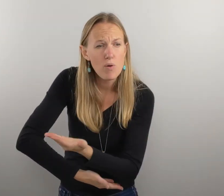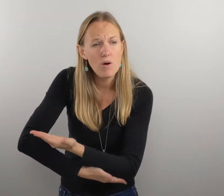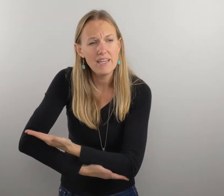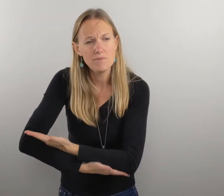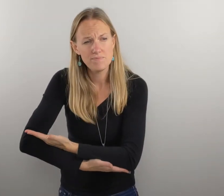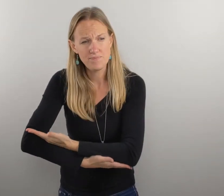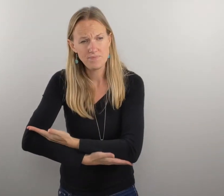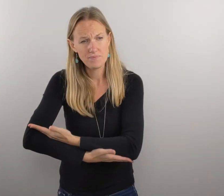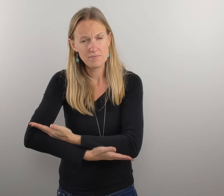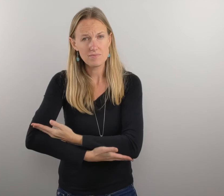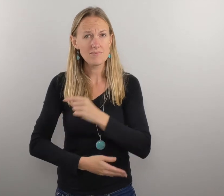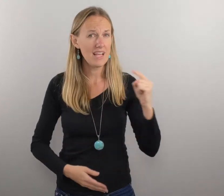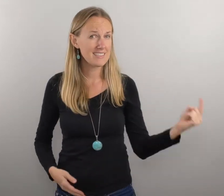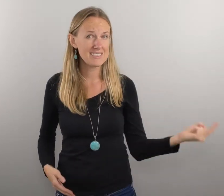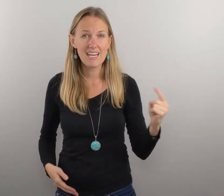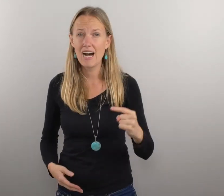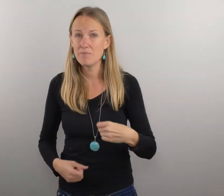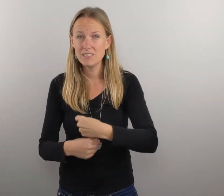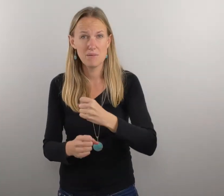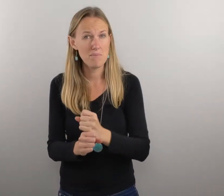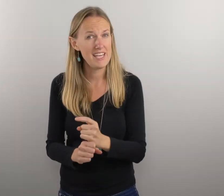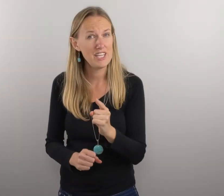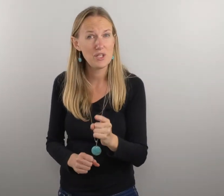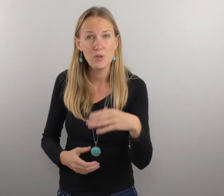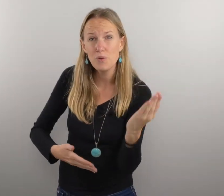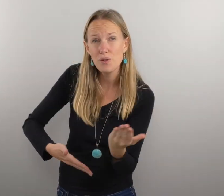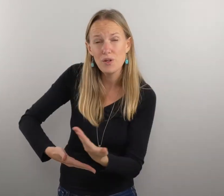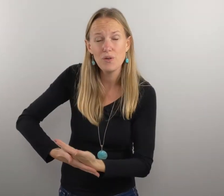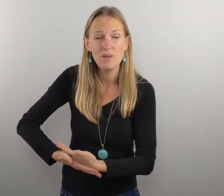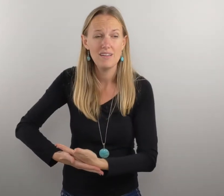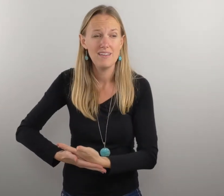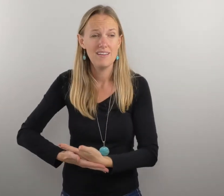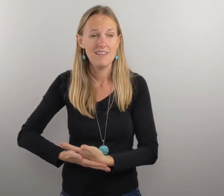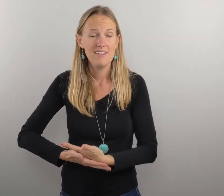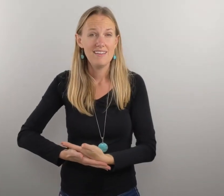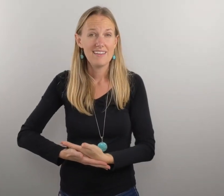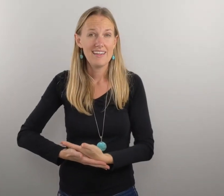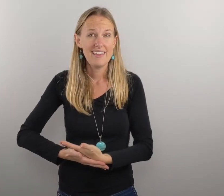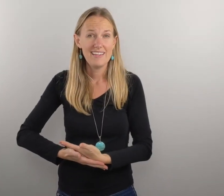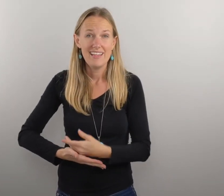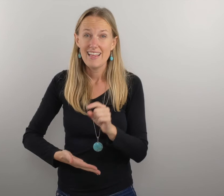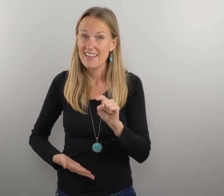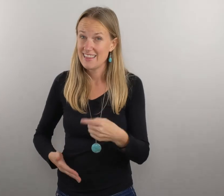boy has come to make you new? Okay.